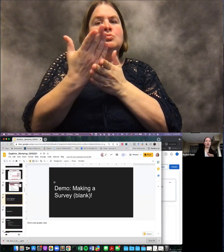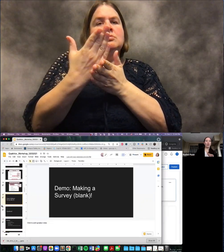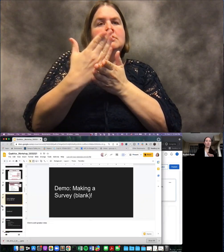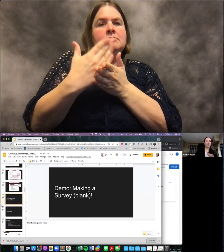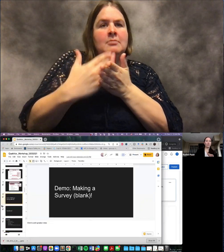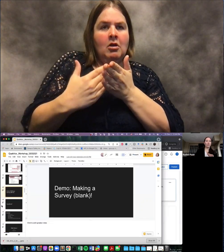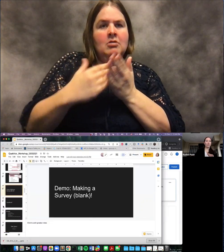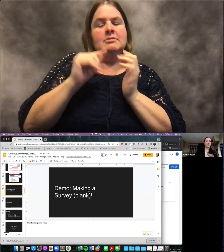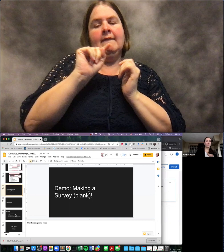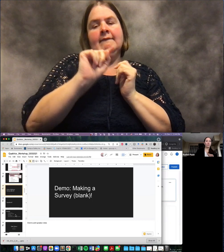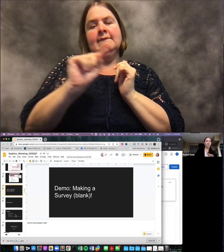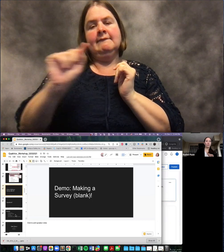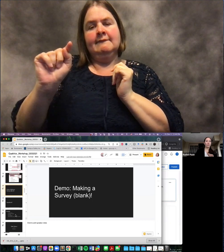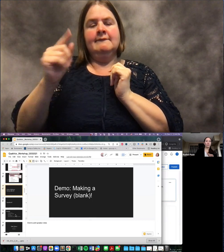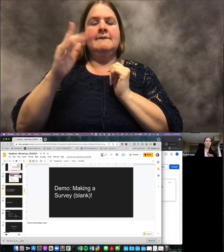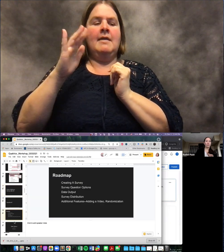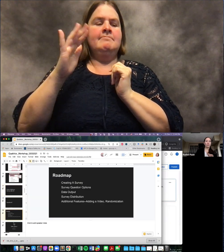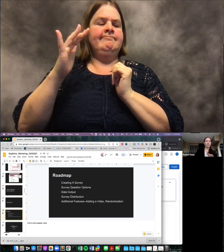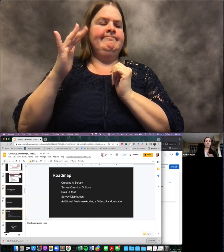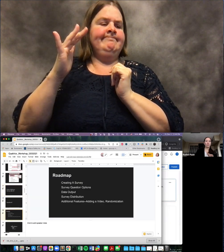elements of